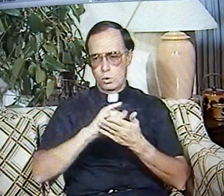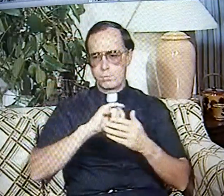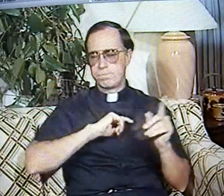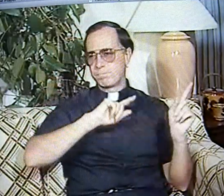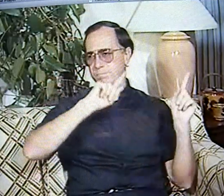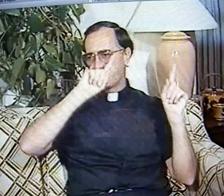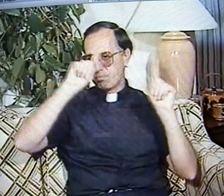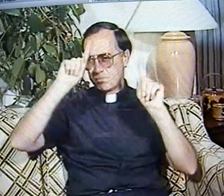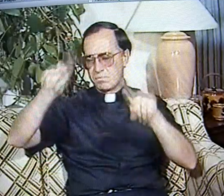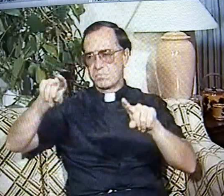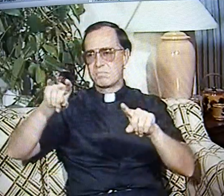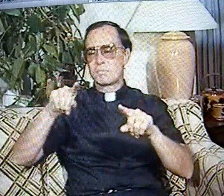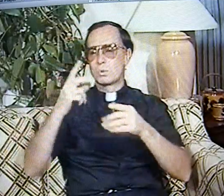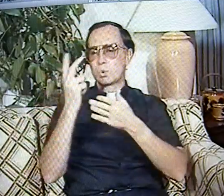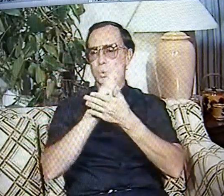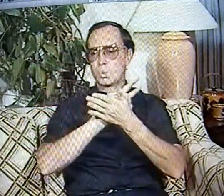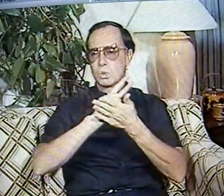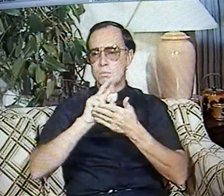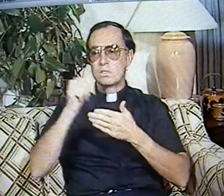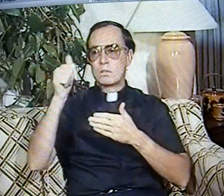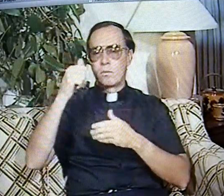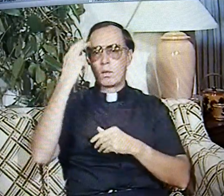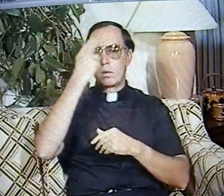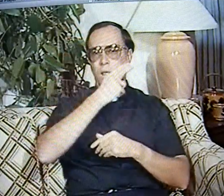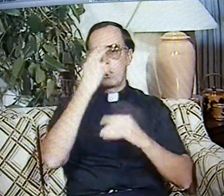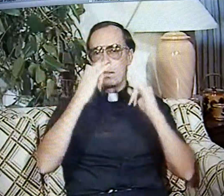Java Lake, which was near Buffalo, New York.